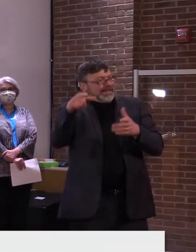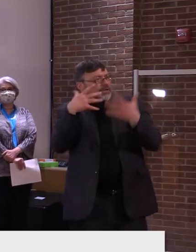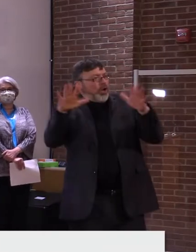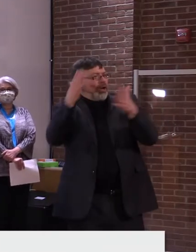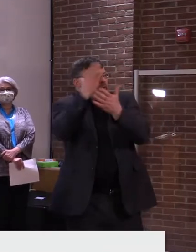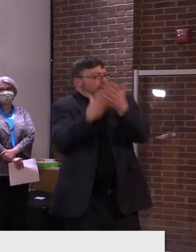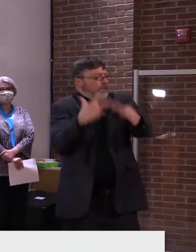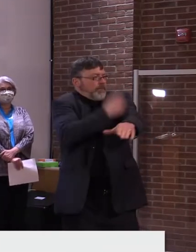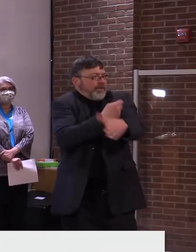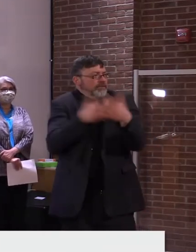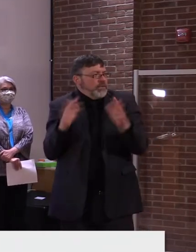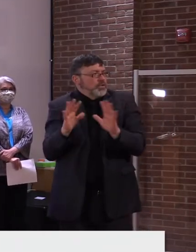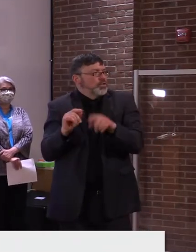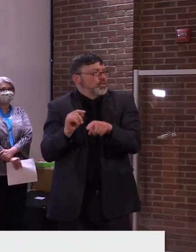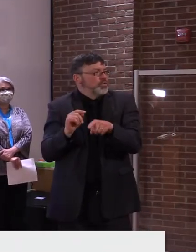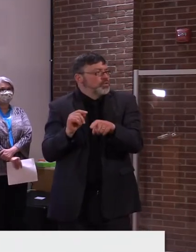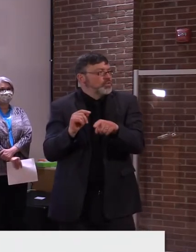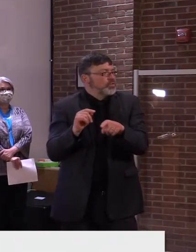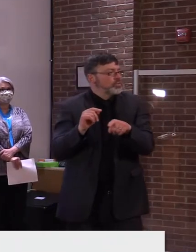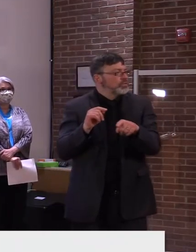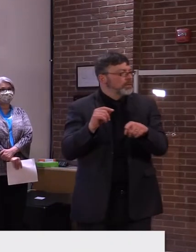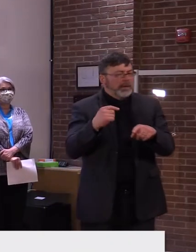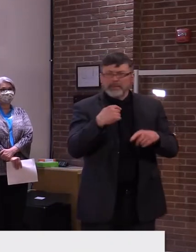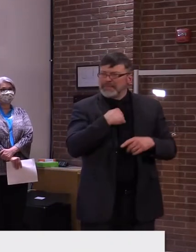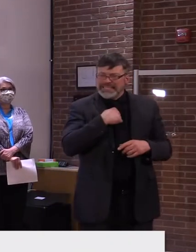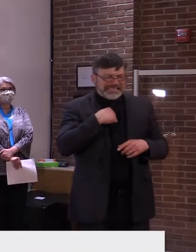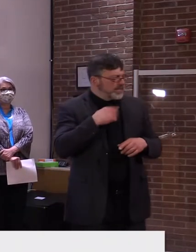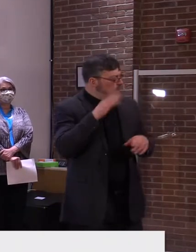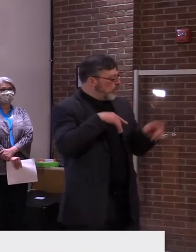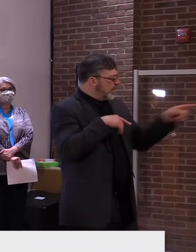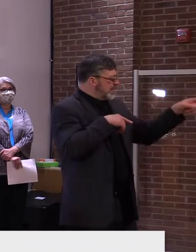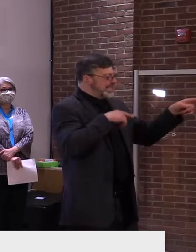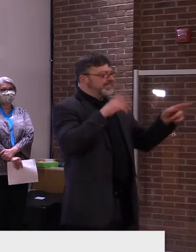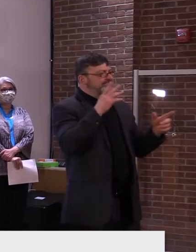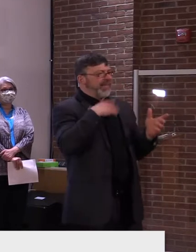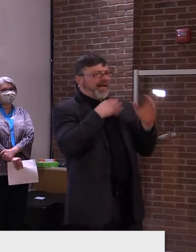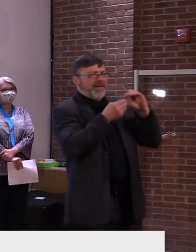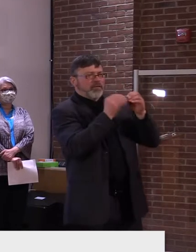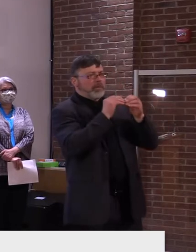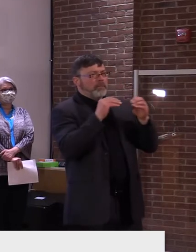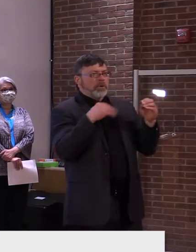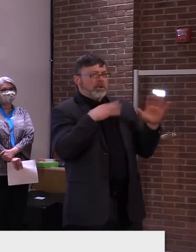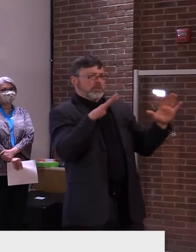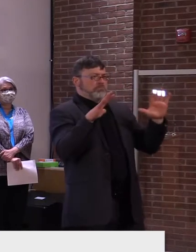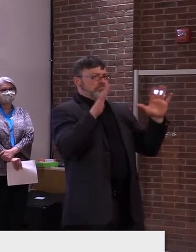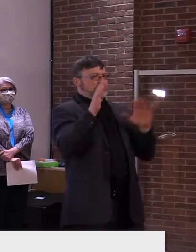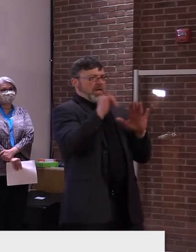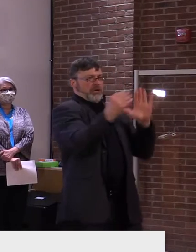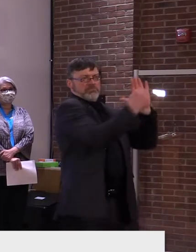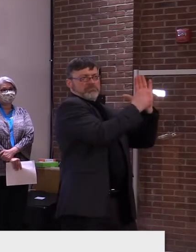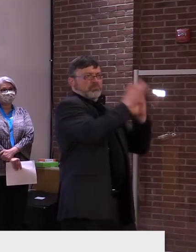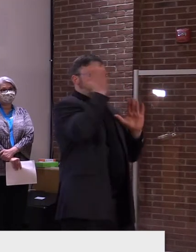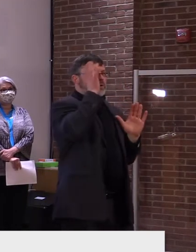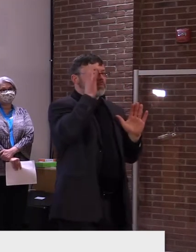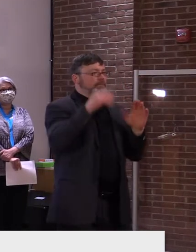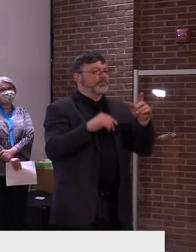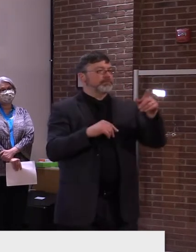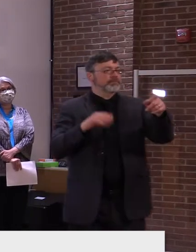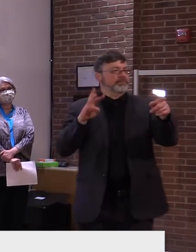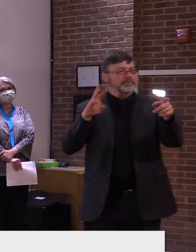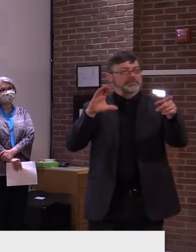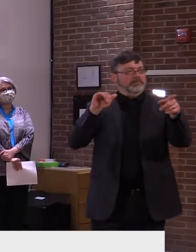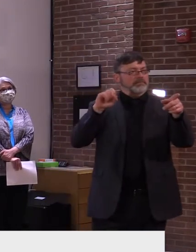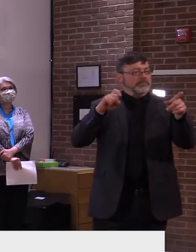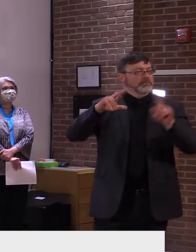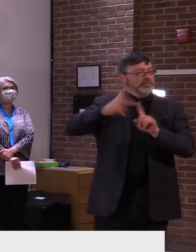on the website, the health department website at this point. And then one last question, maybe this is for Secretary Smith or Deputy Secretary Boucher,